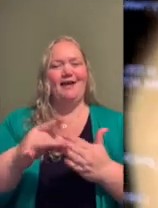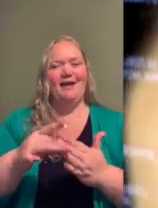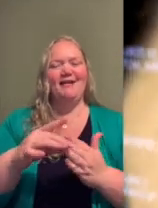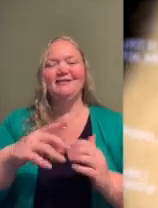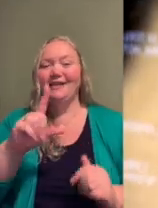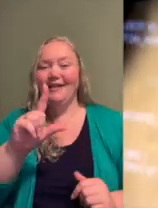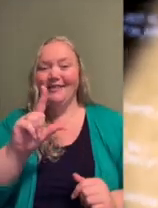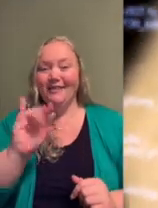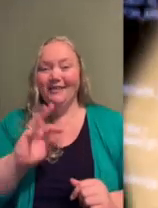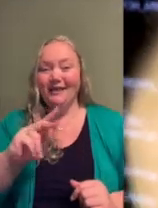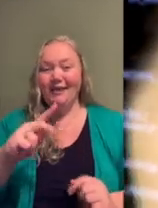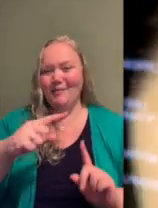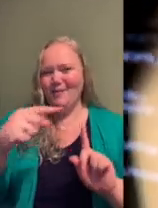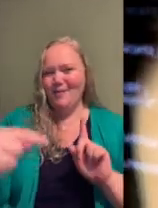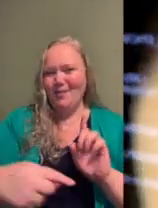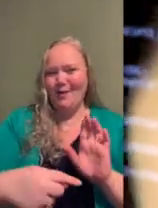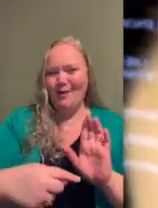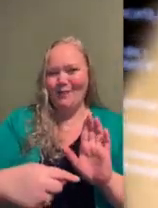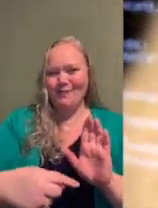description below.